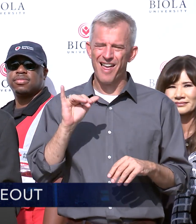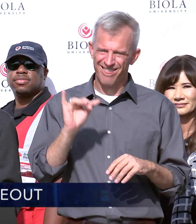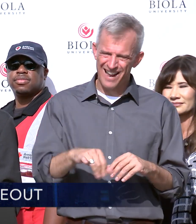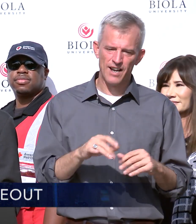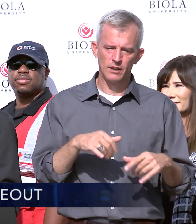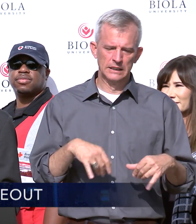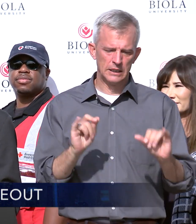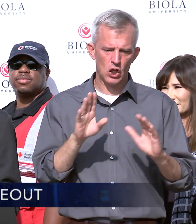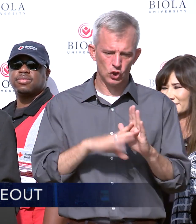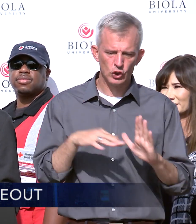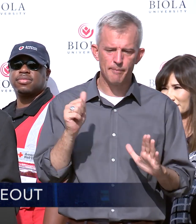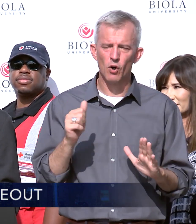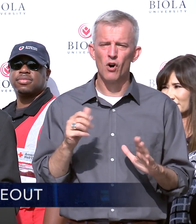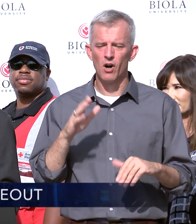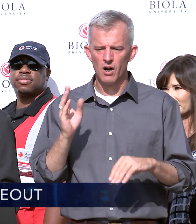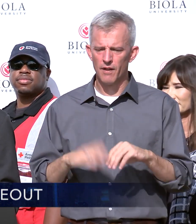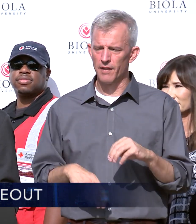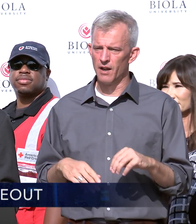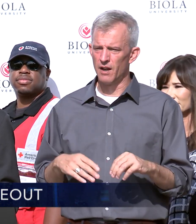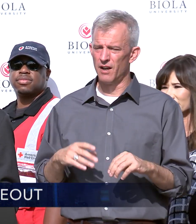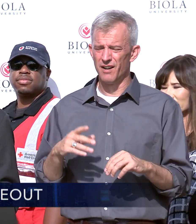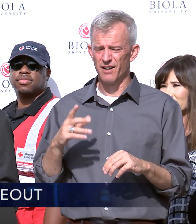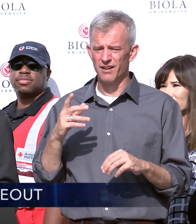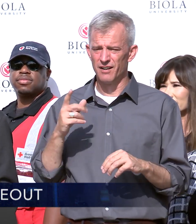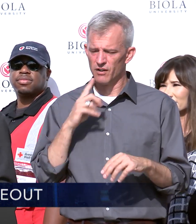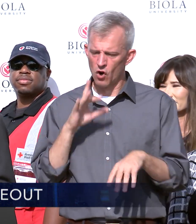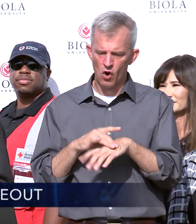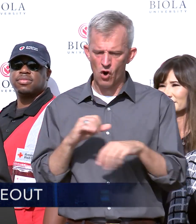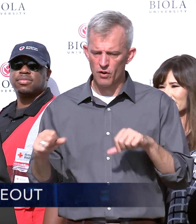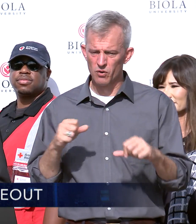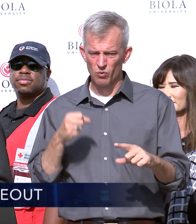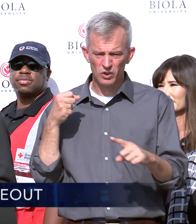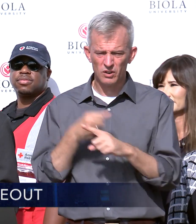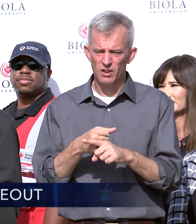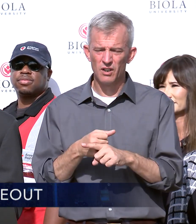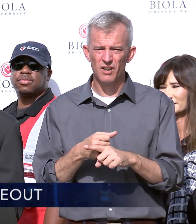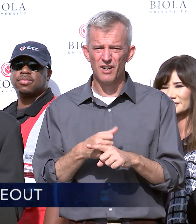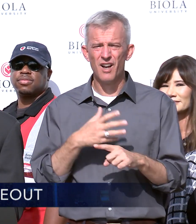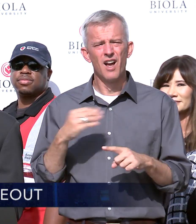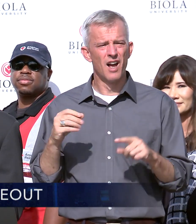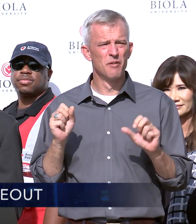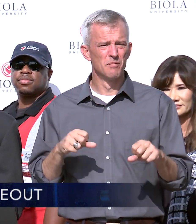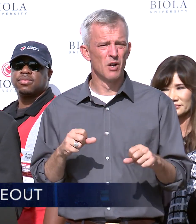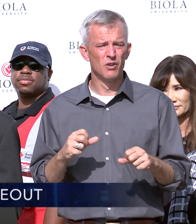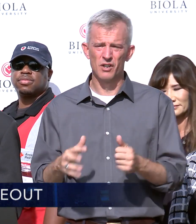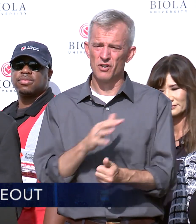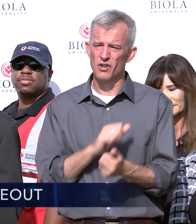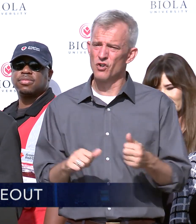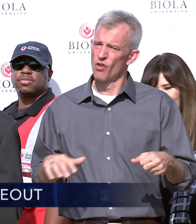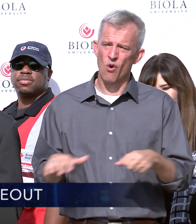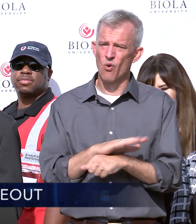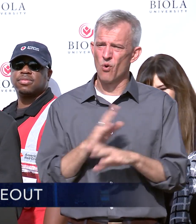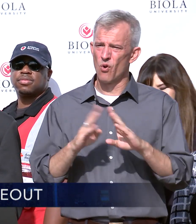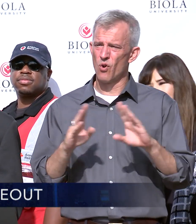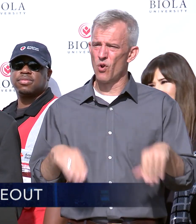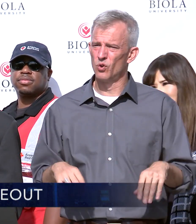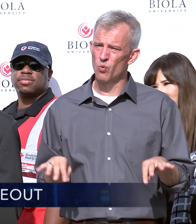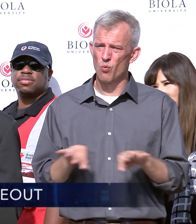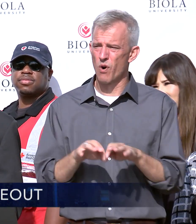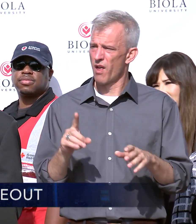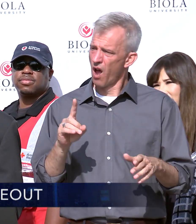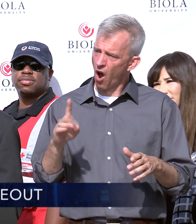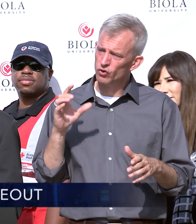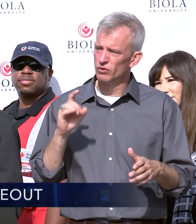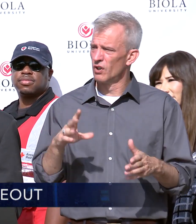to suddenly be surprised with a damaging earthquake that potentially could take away your house worth hundreds of thousands